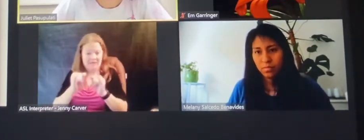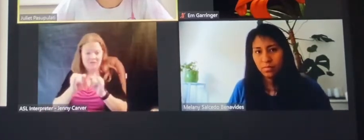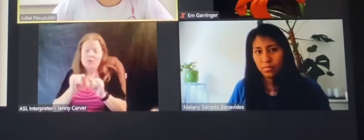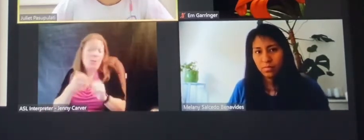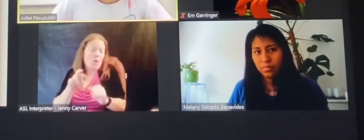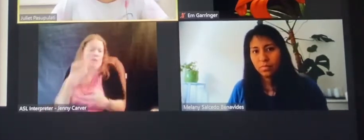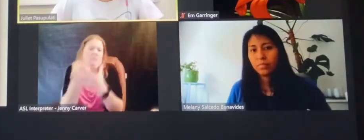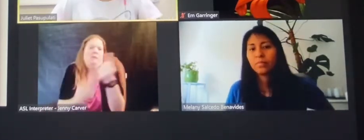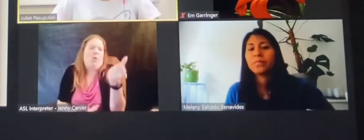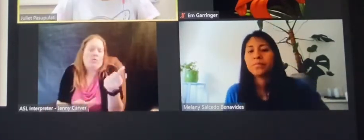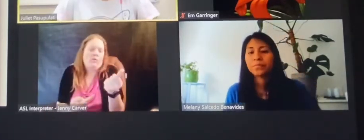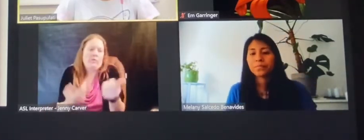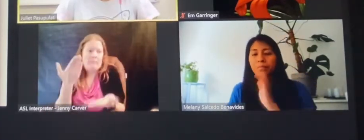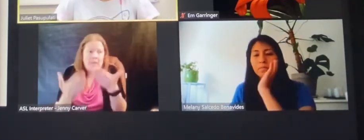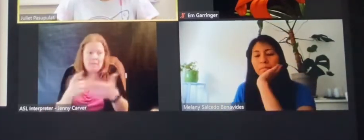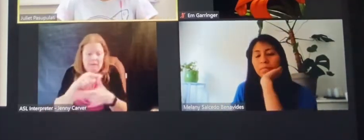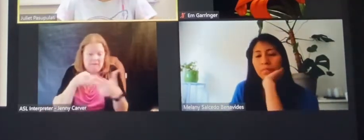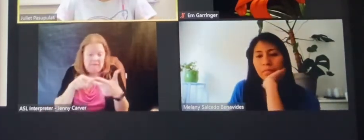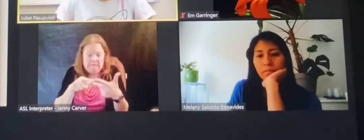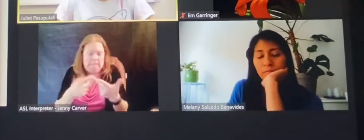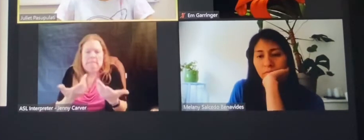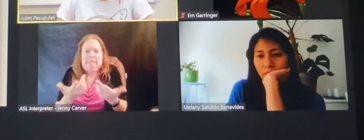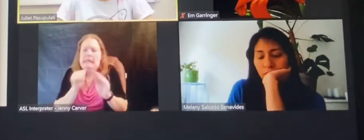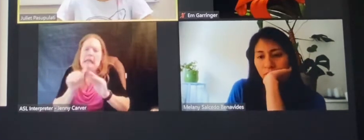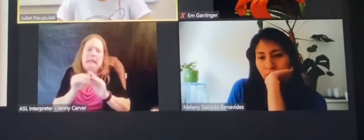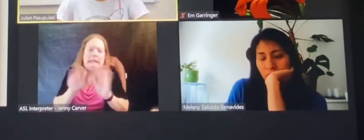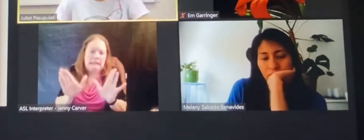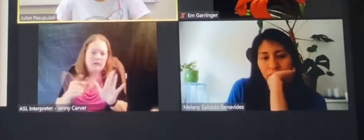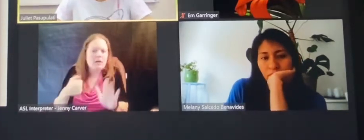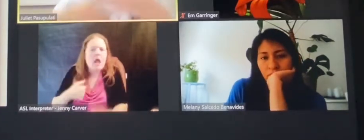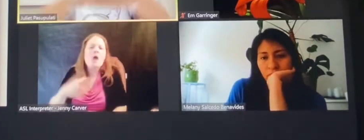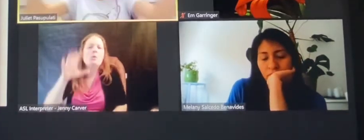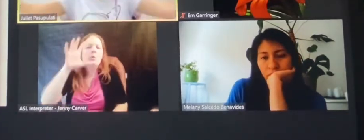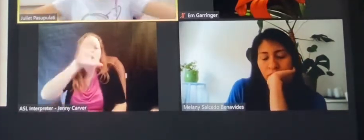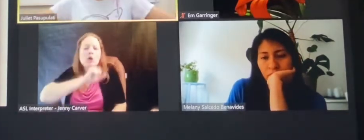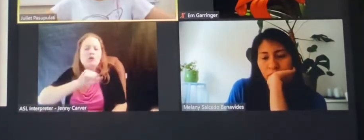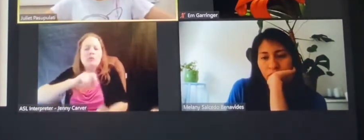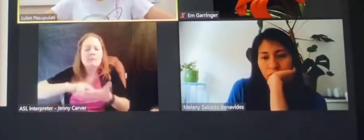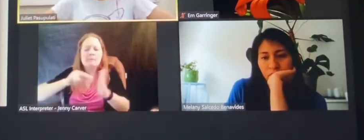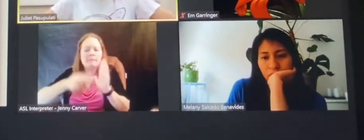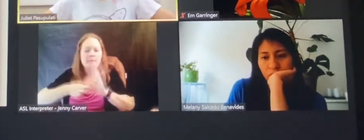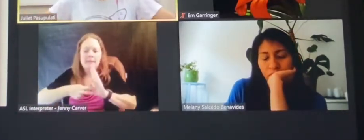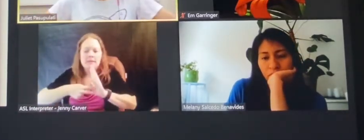and humans. It's not very clear, so I would just assume it means